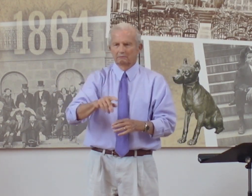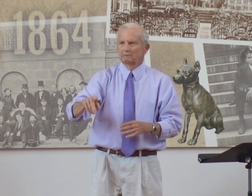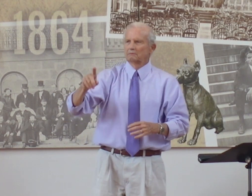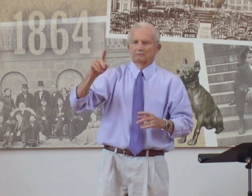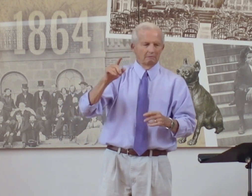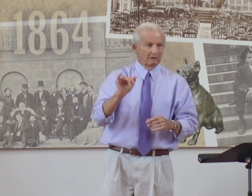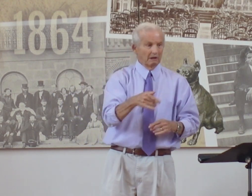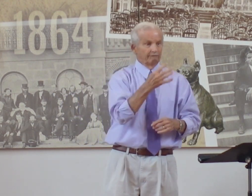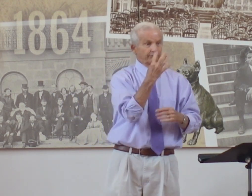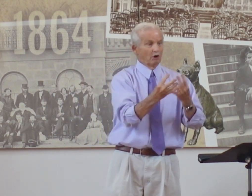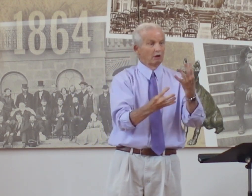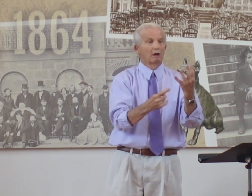Commission.